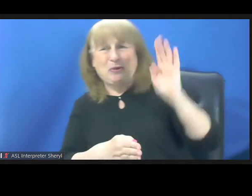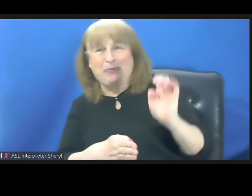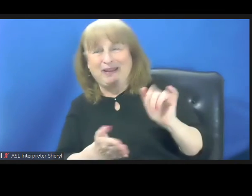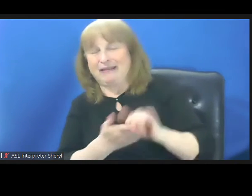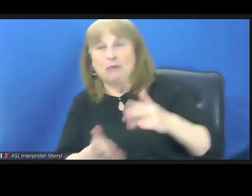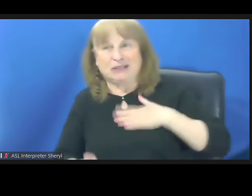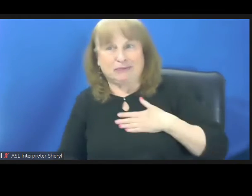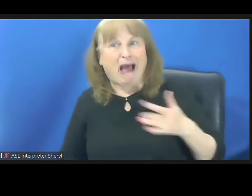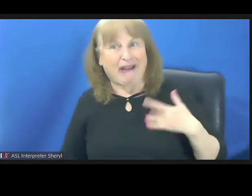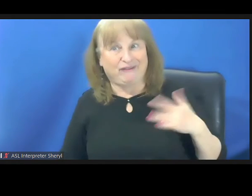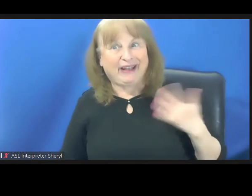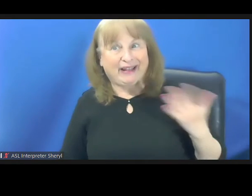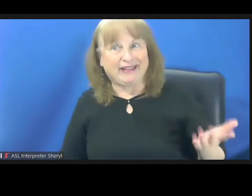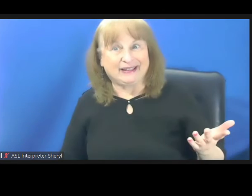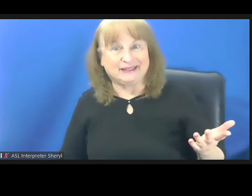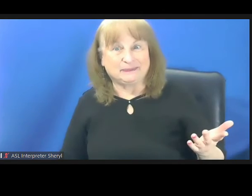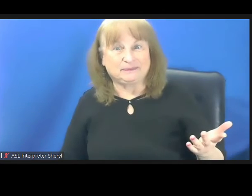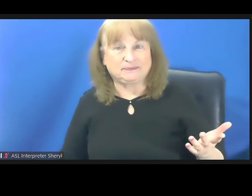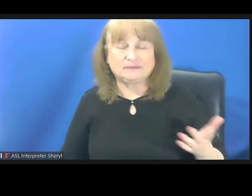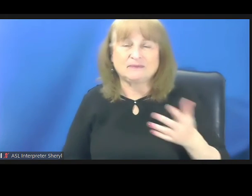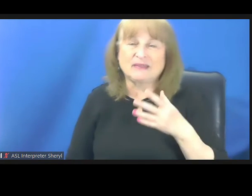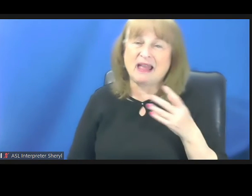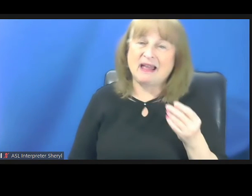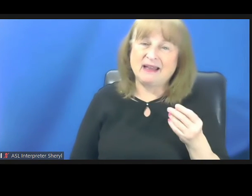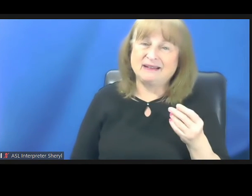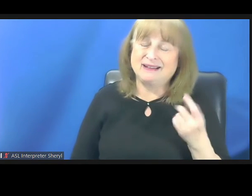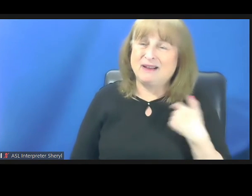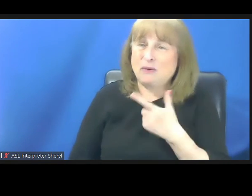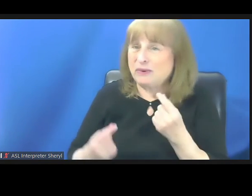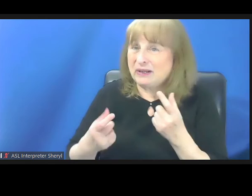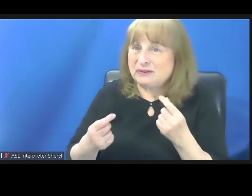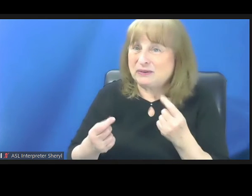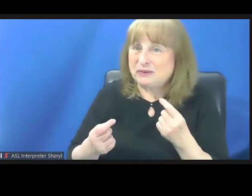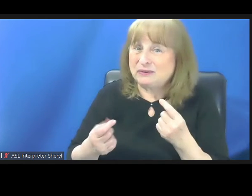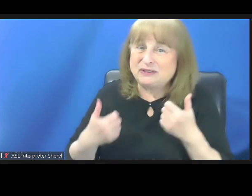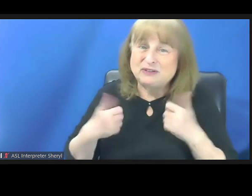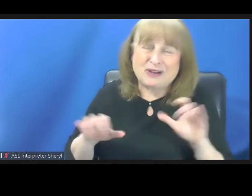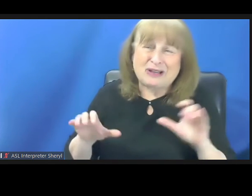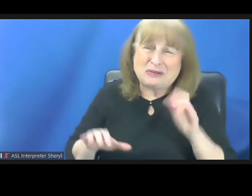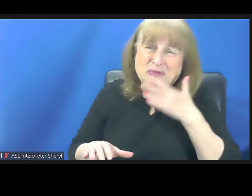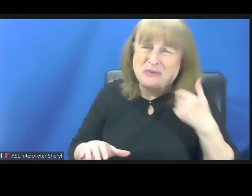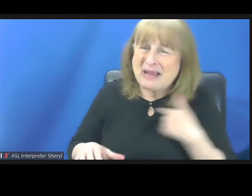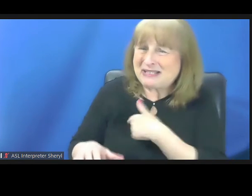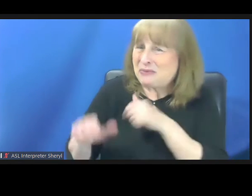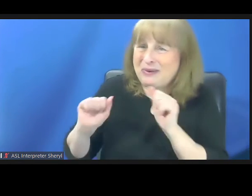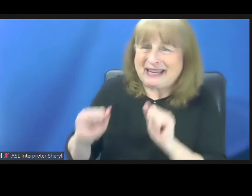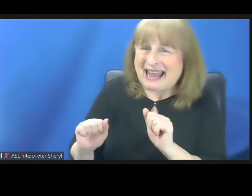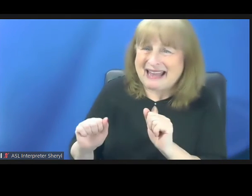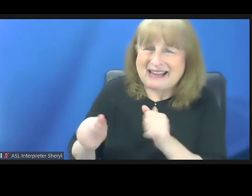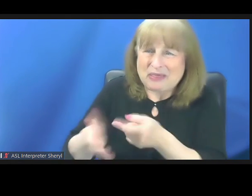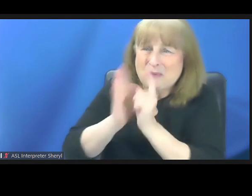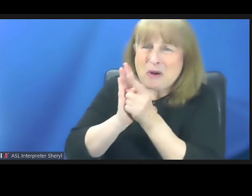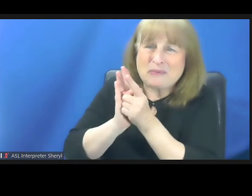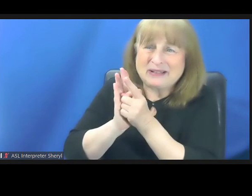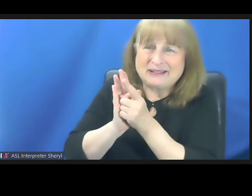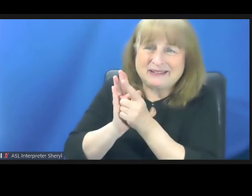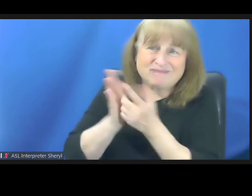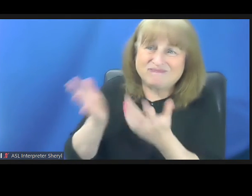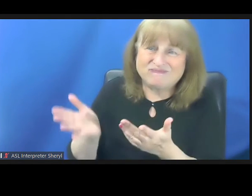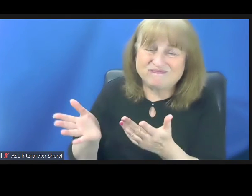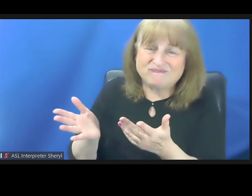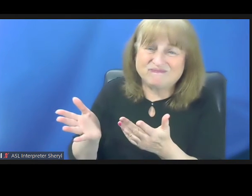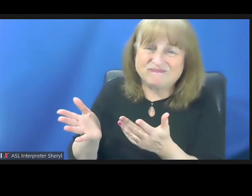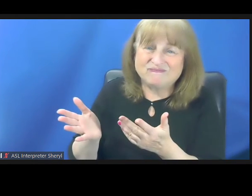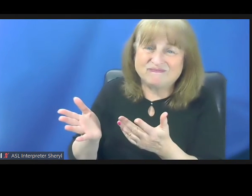feeling, at least. And all we can do is just try to do the best we can at the moment we're in